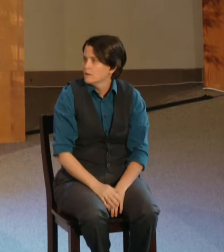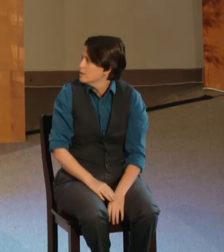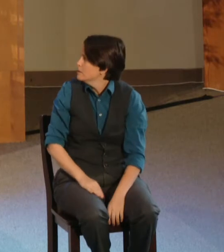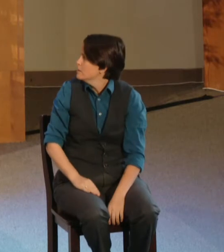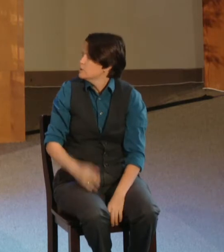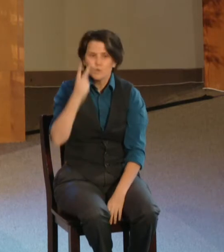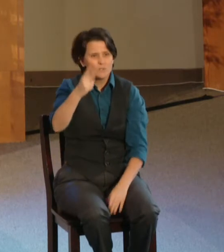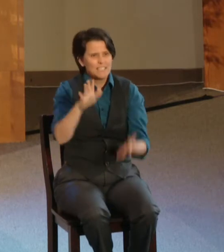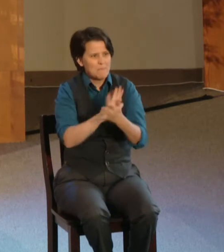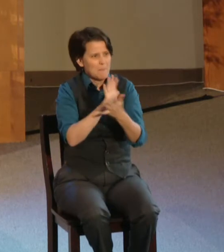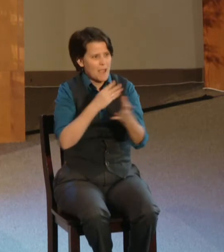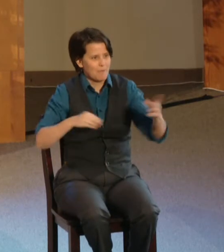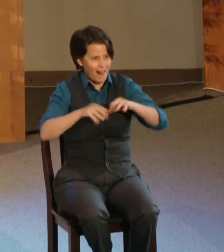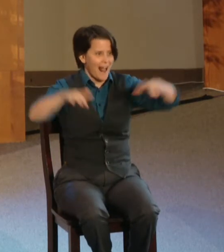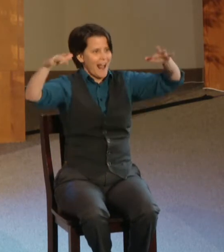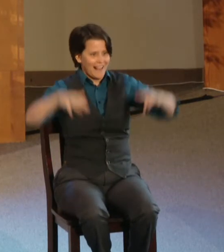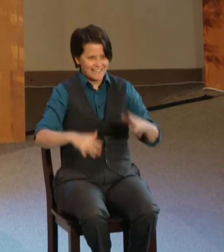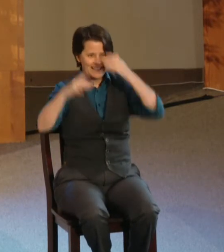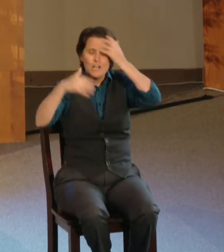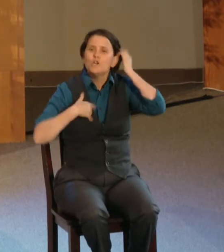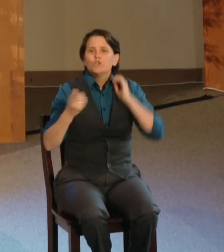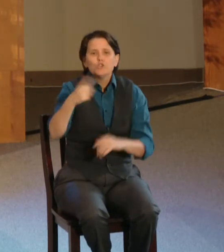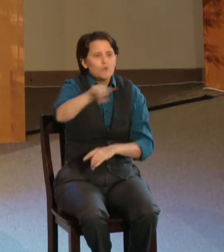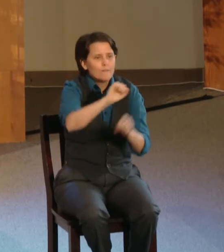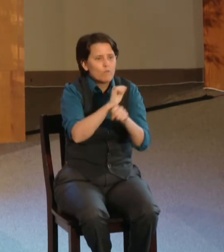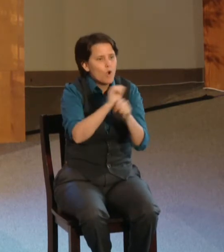What? Right? You've done the